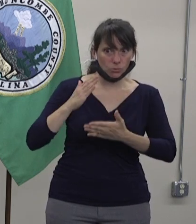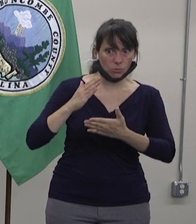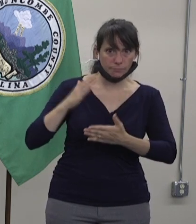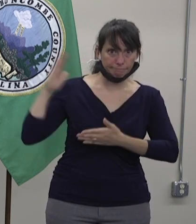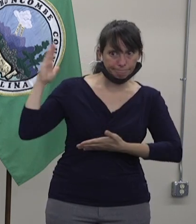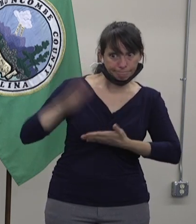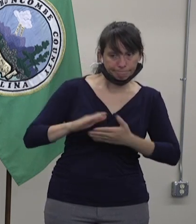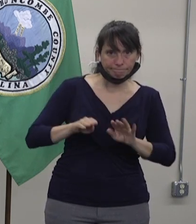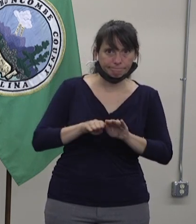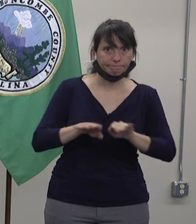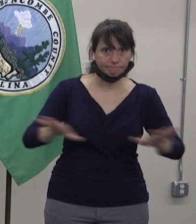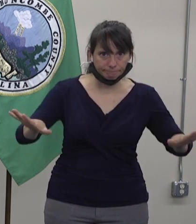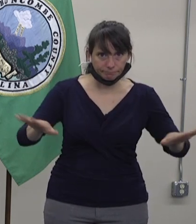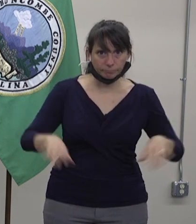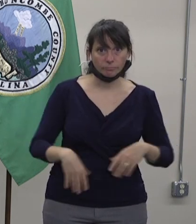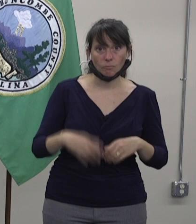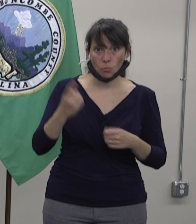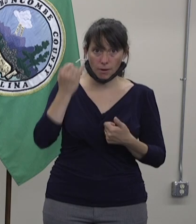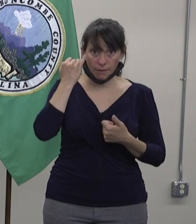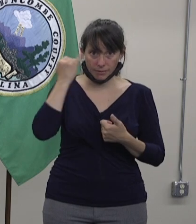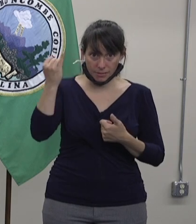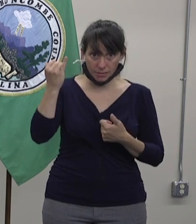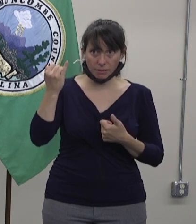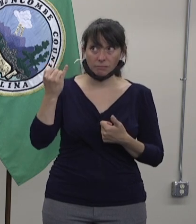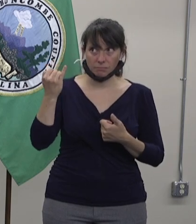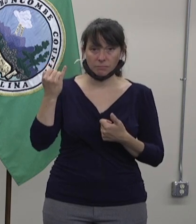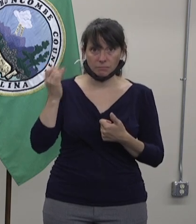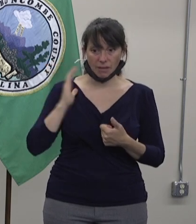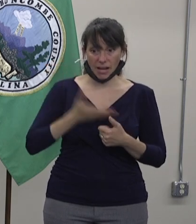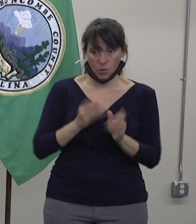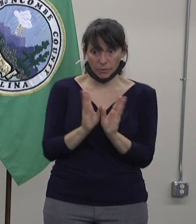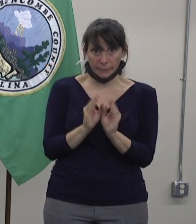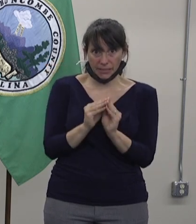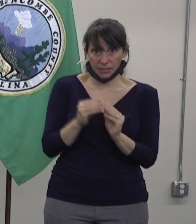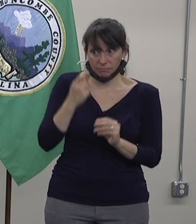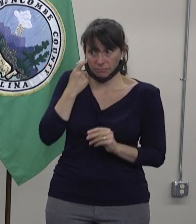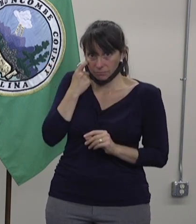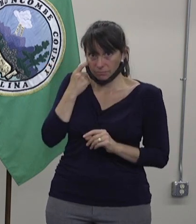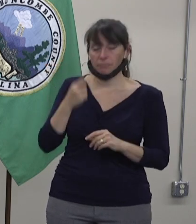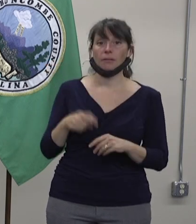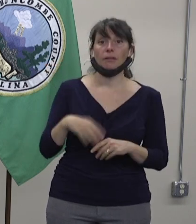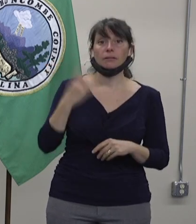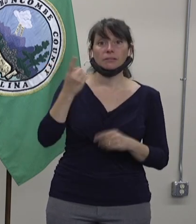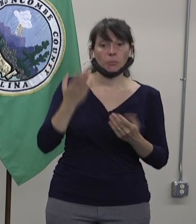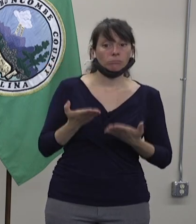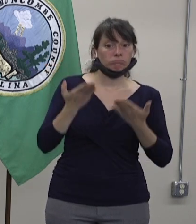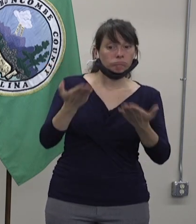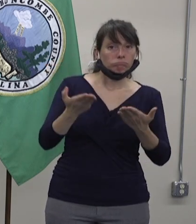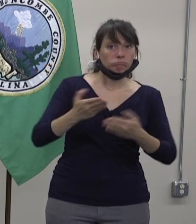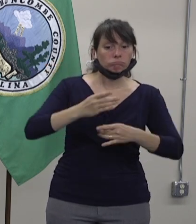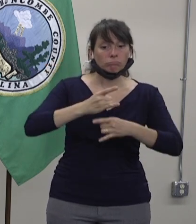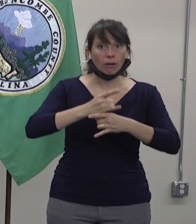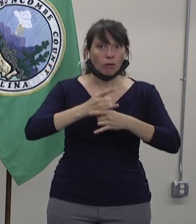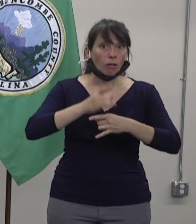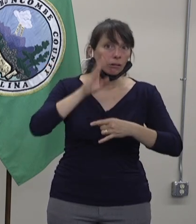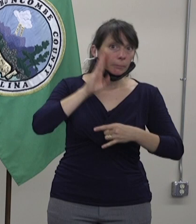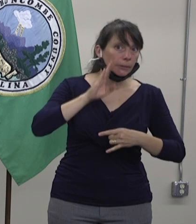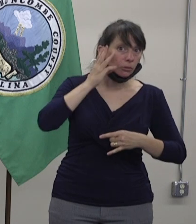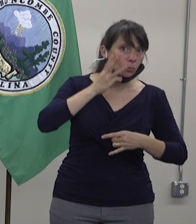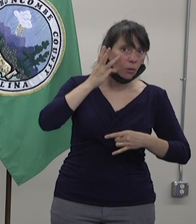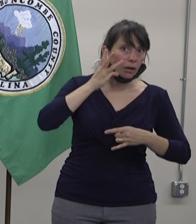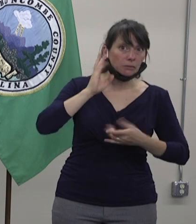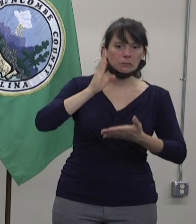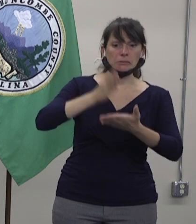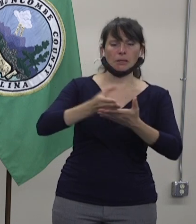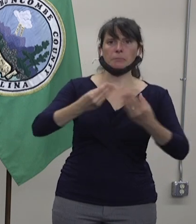One proposal was to require restaurants to stop serving alcohol at 9 or 10 p.m., as some restaurants begin